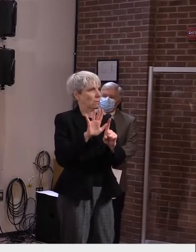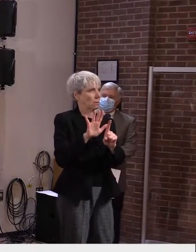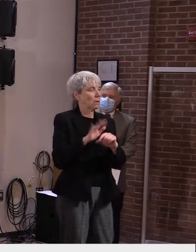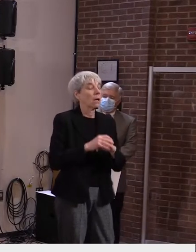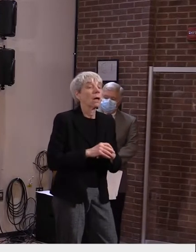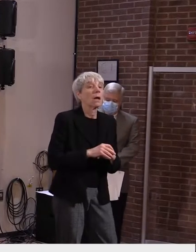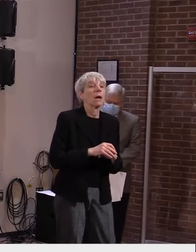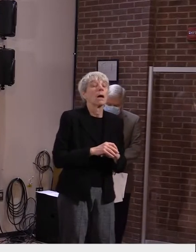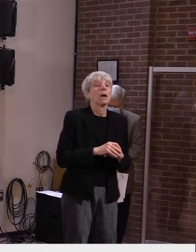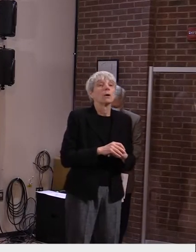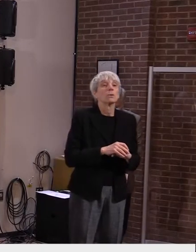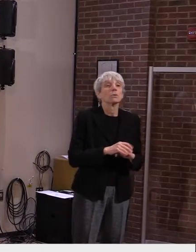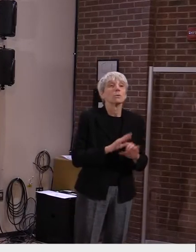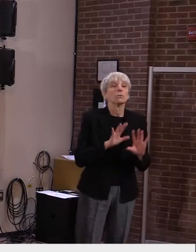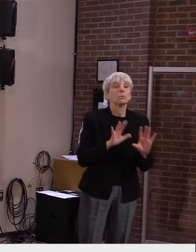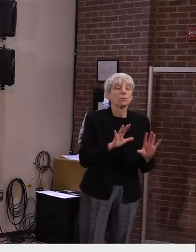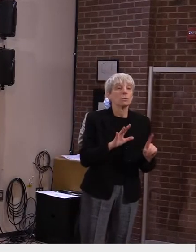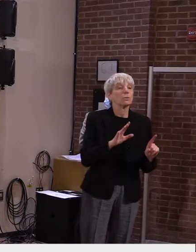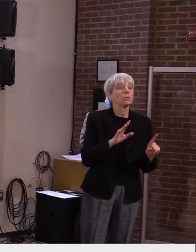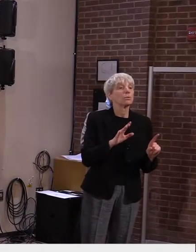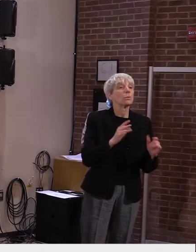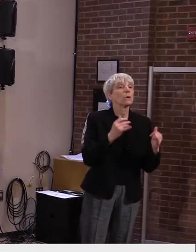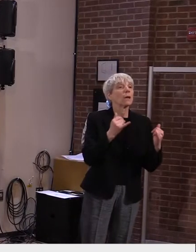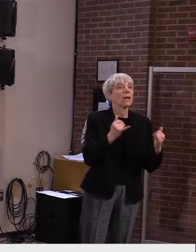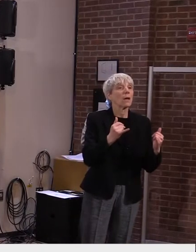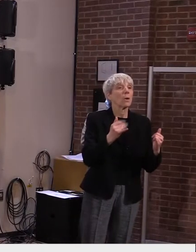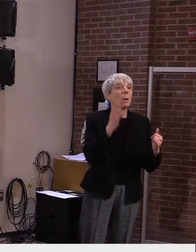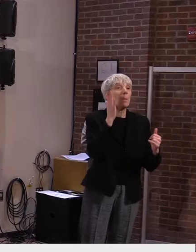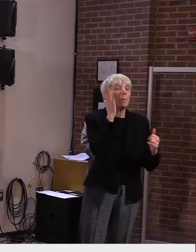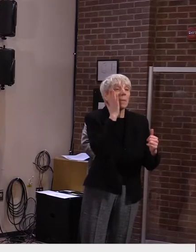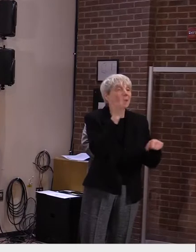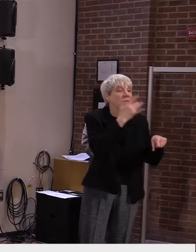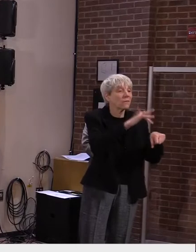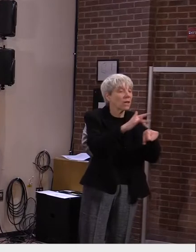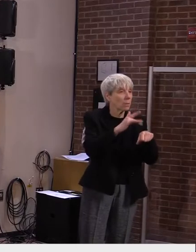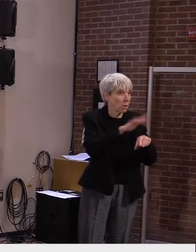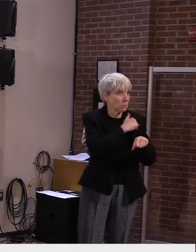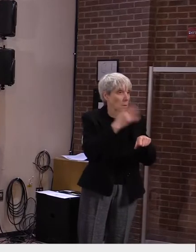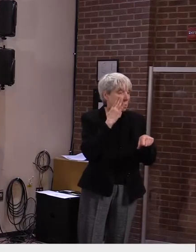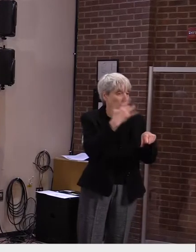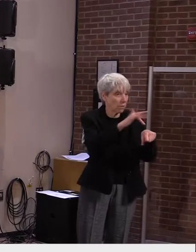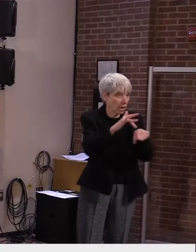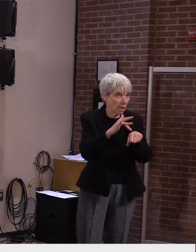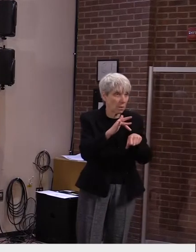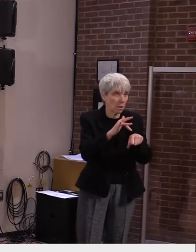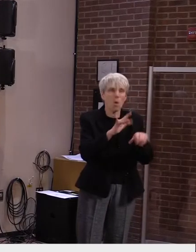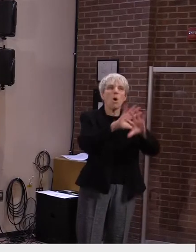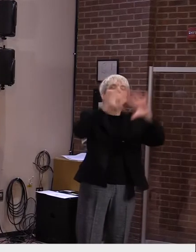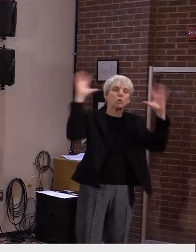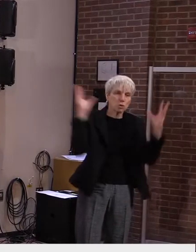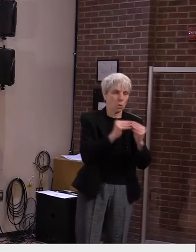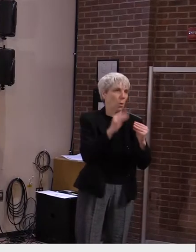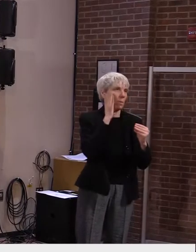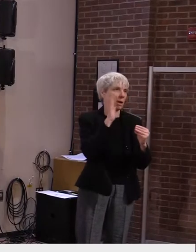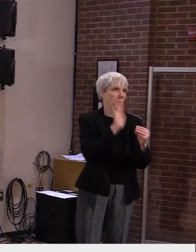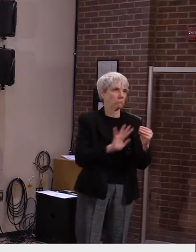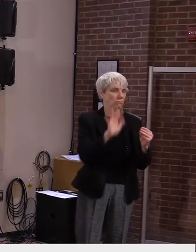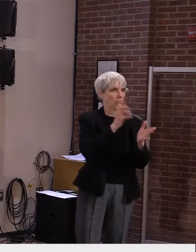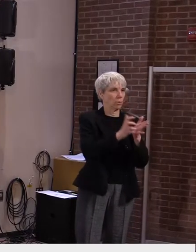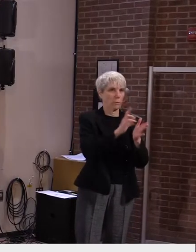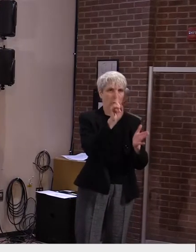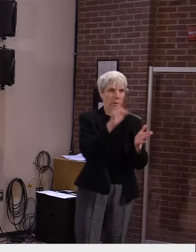And the number of beds we have available is about 1,000. So out of